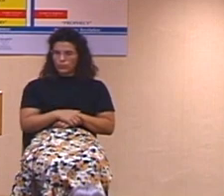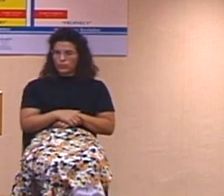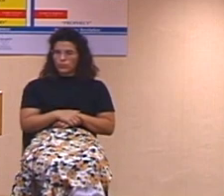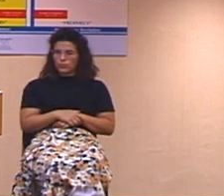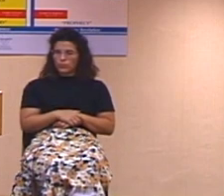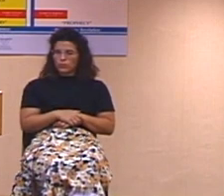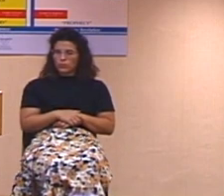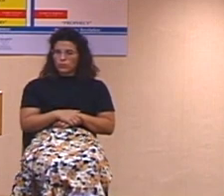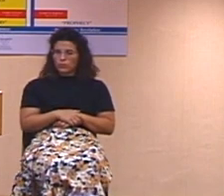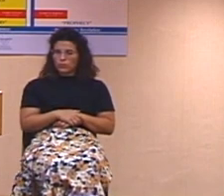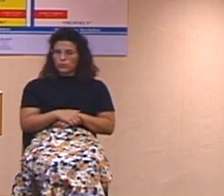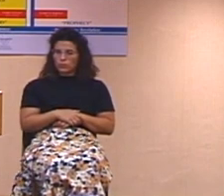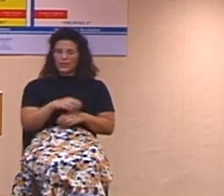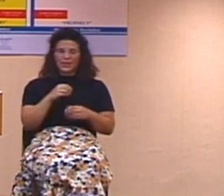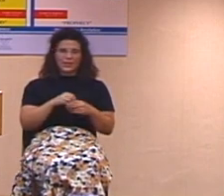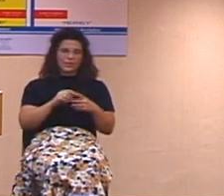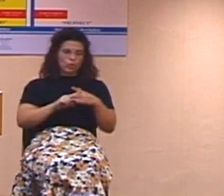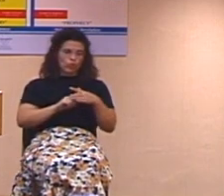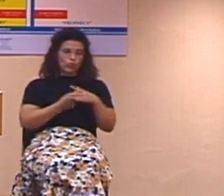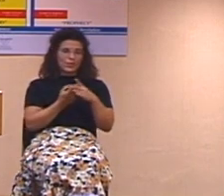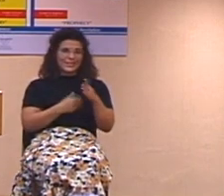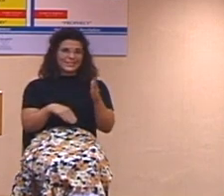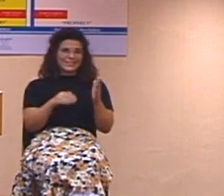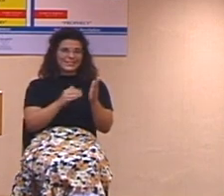In the reset of our thinking,